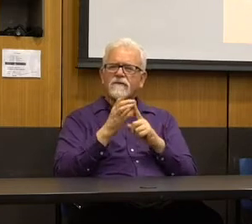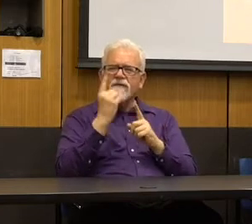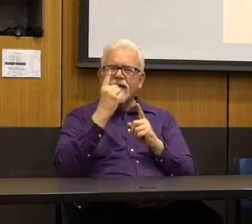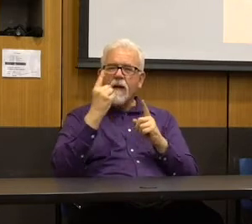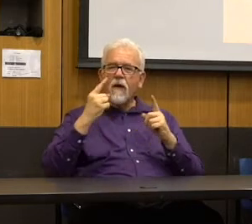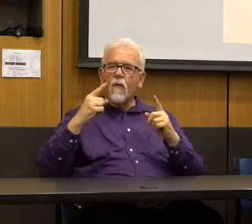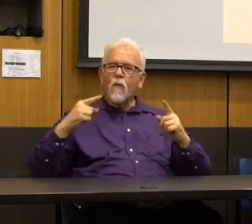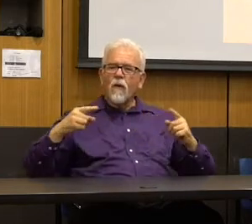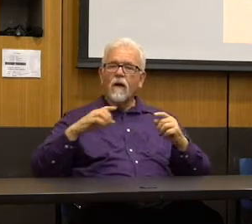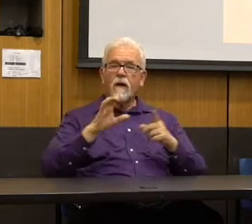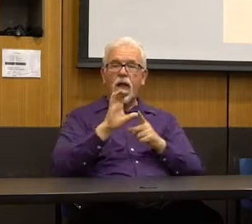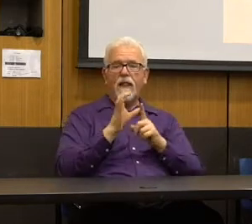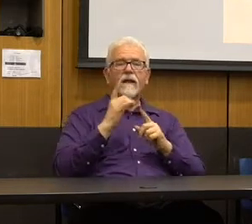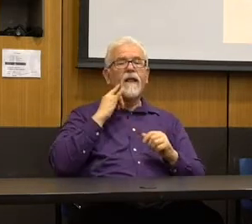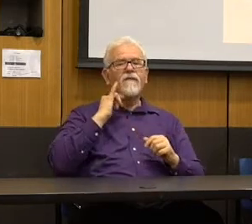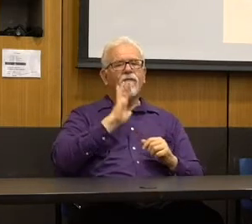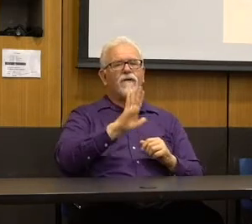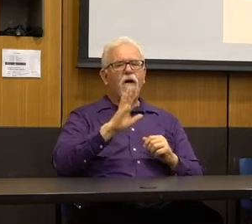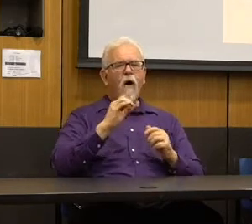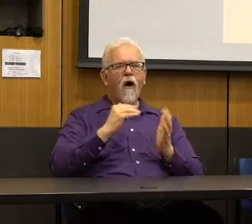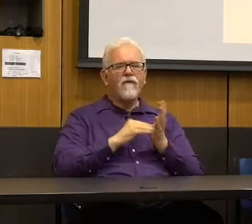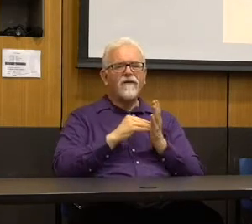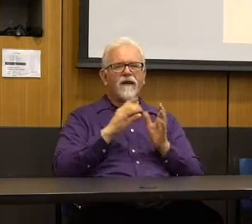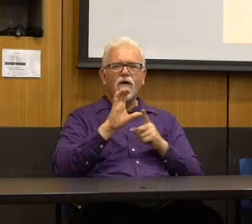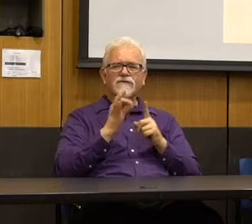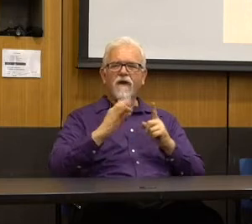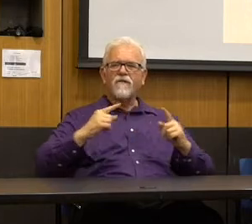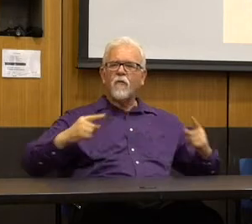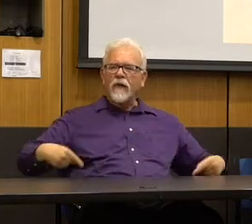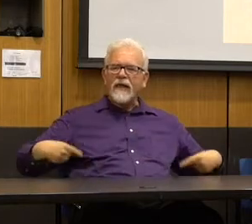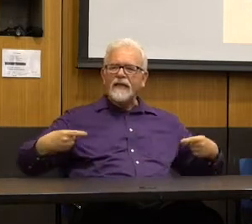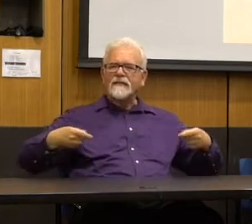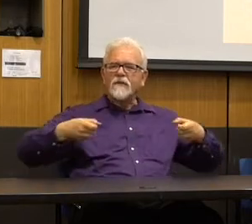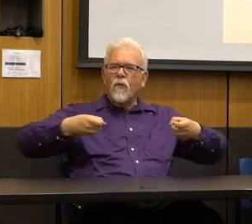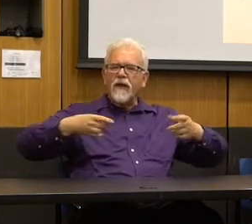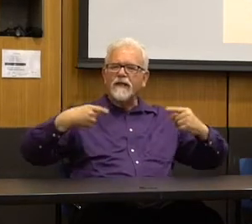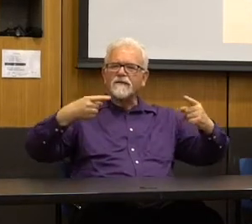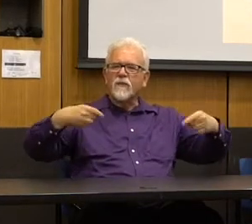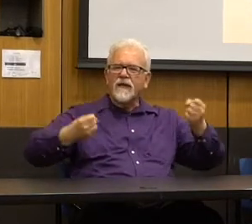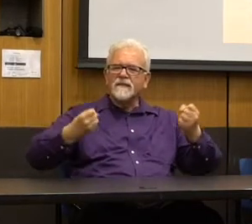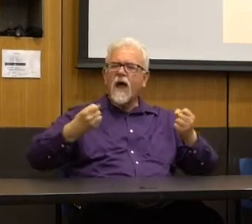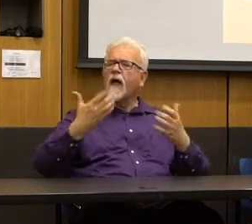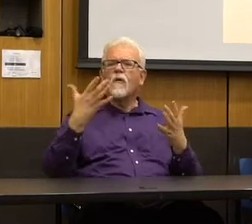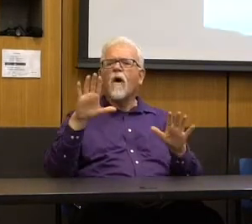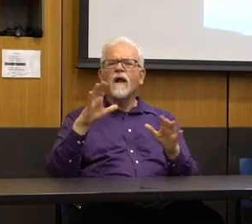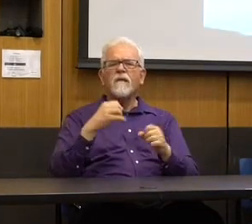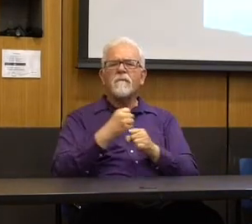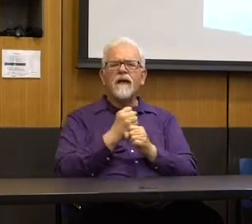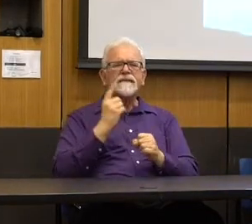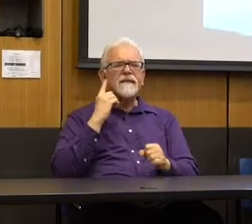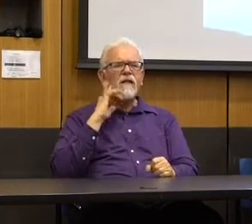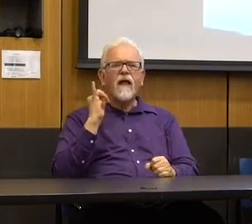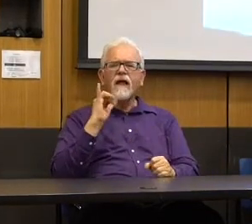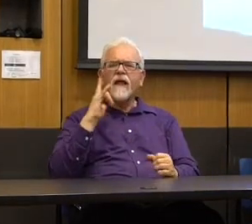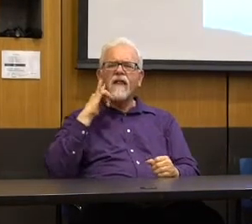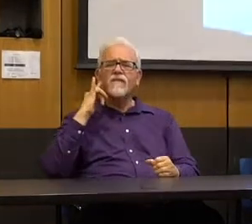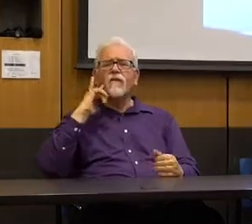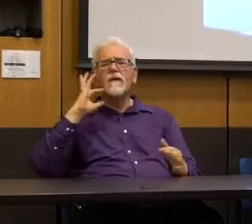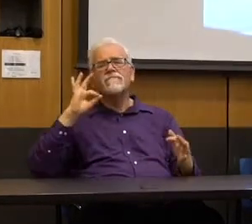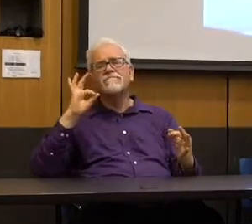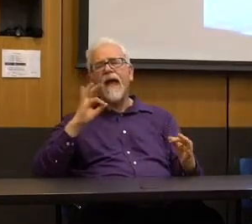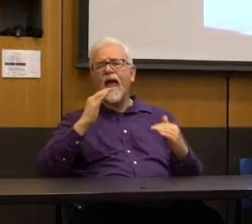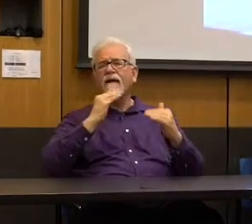really specifically. Now, having said all this, I don't want to make it sound like California was some kind of utopia. In fact,